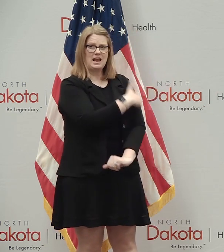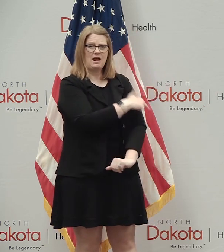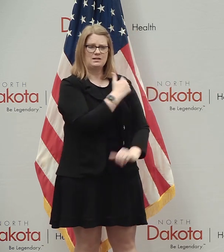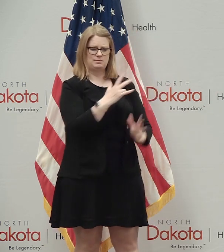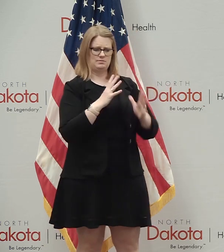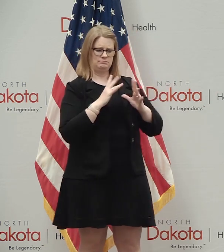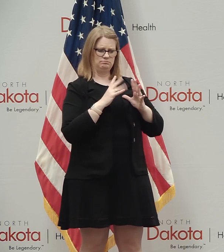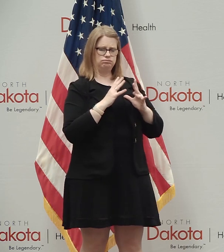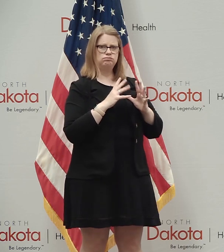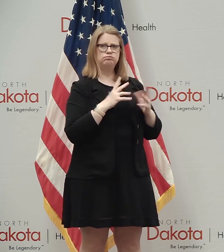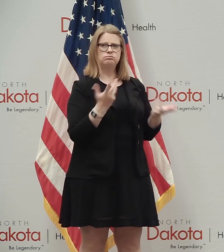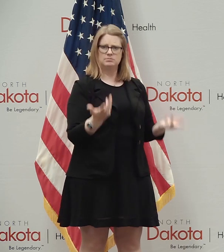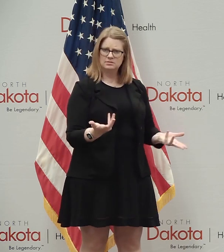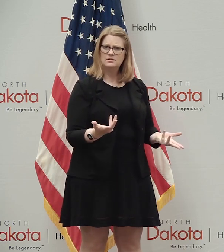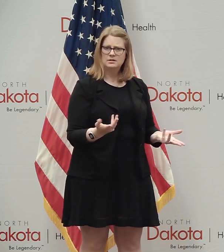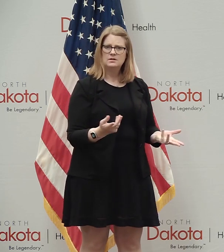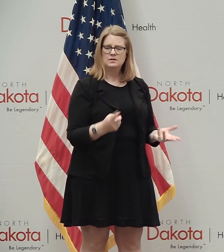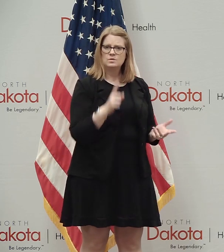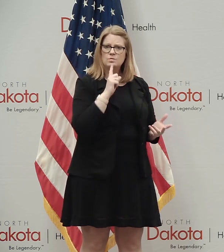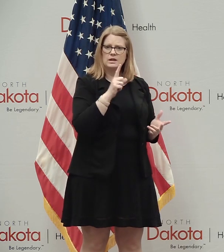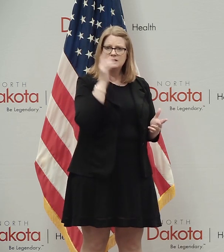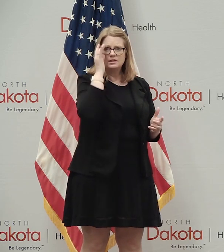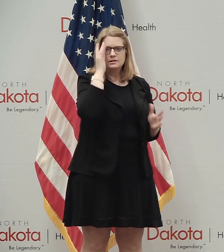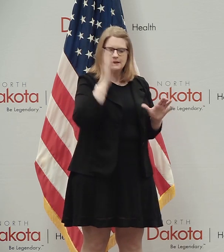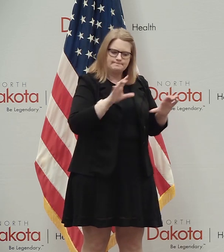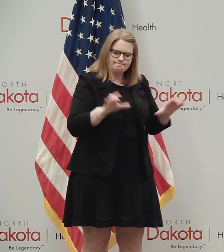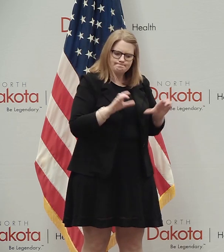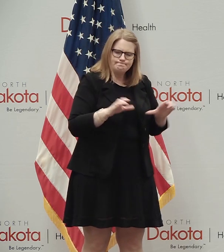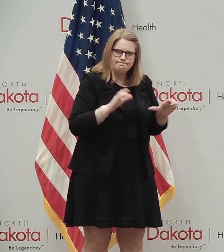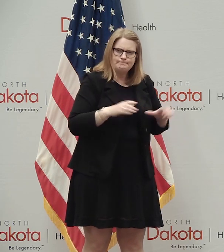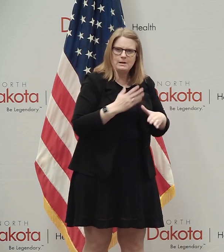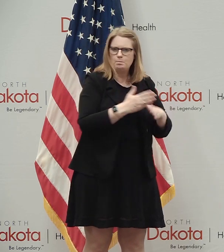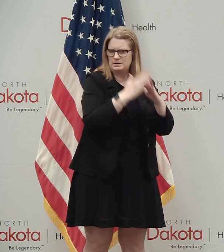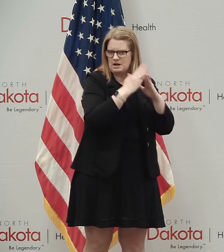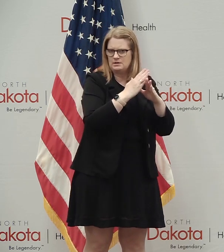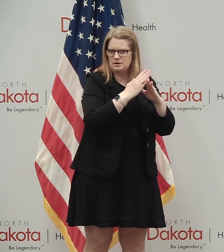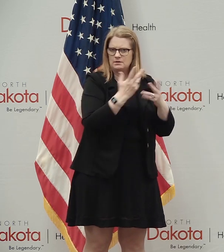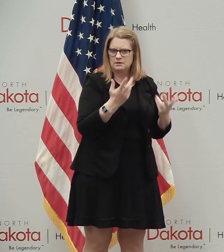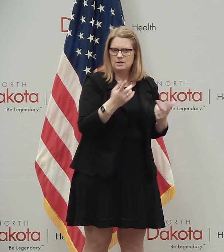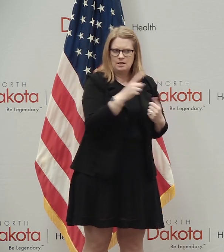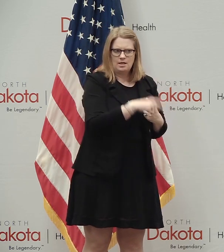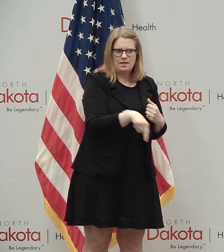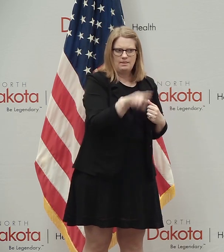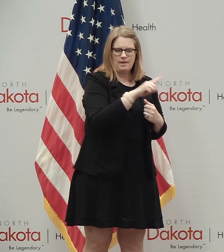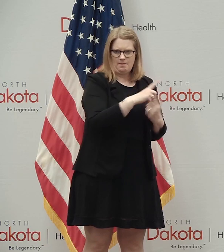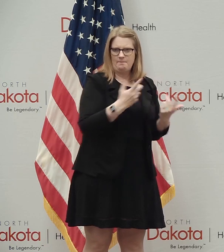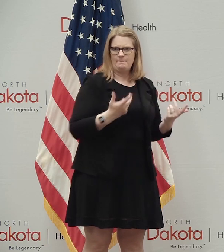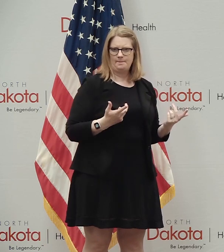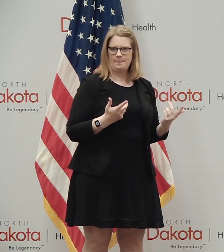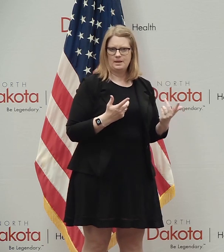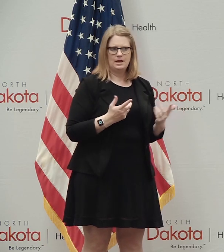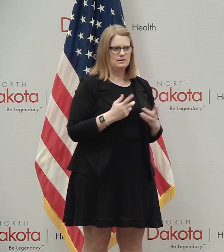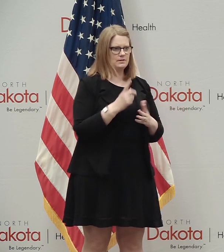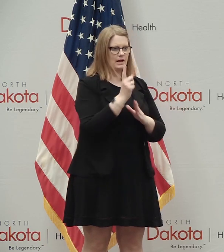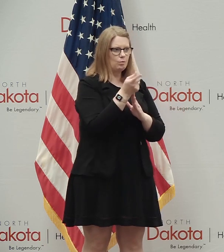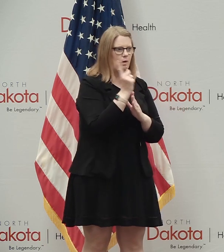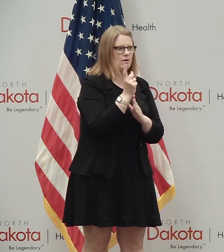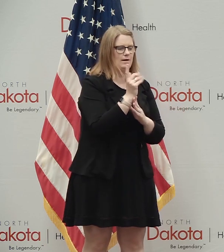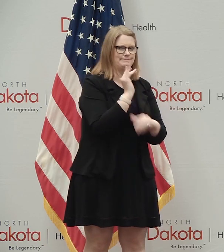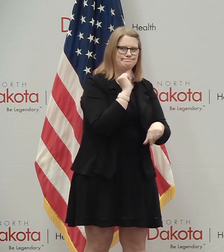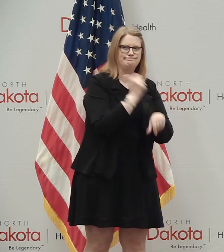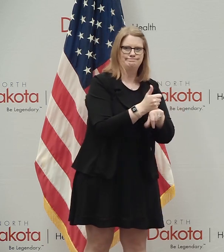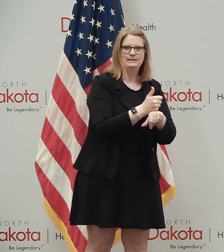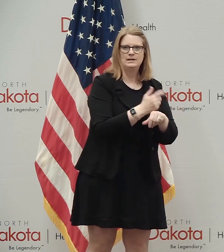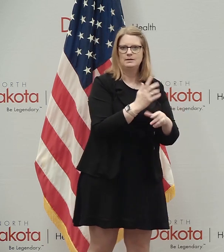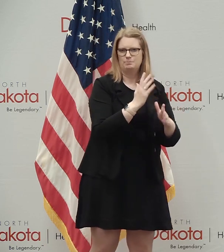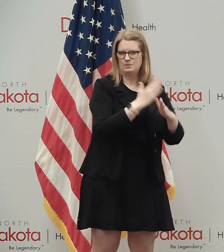advance in terms of trying to do their important work, but doing it in a way proactively early on, starting